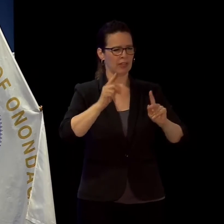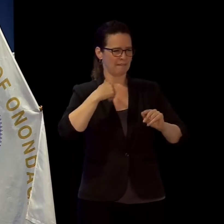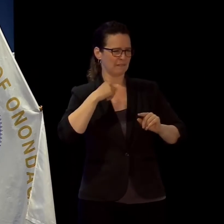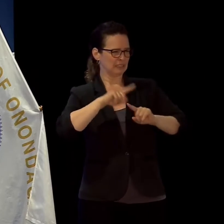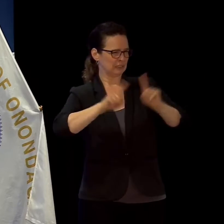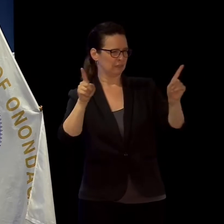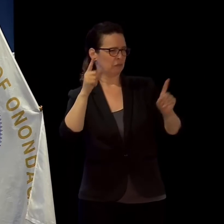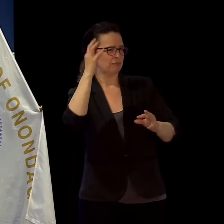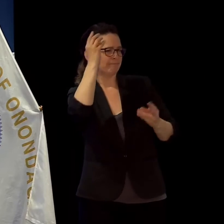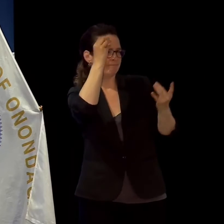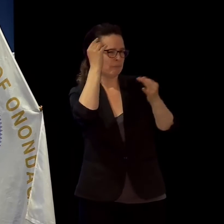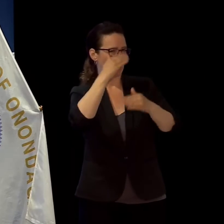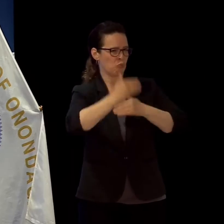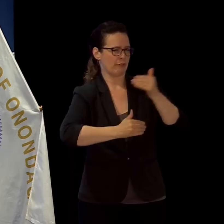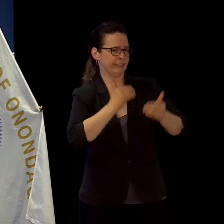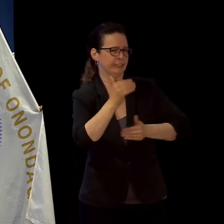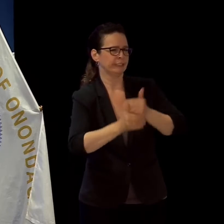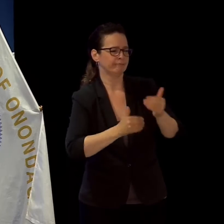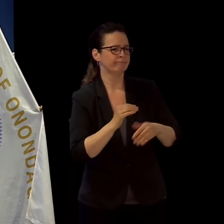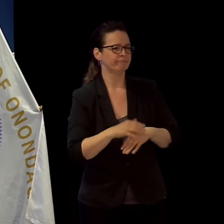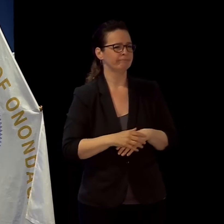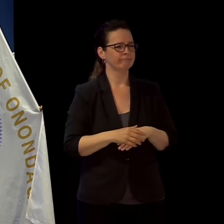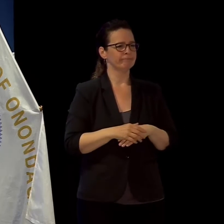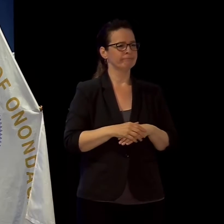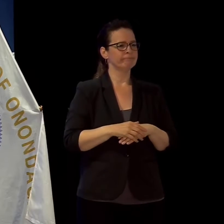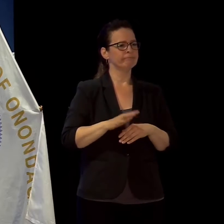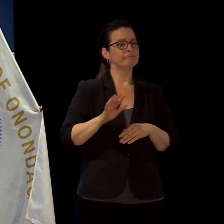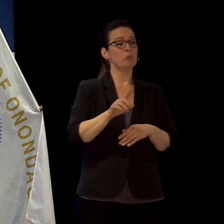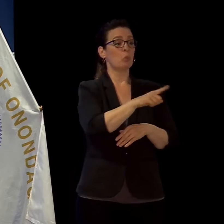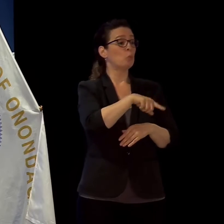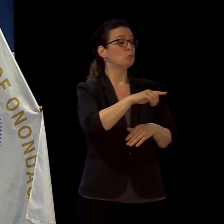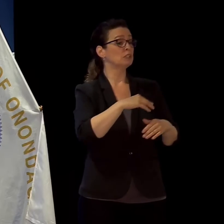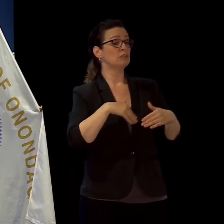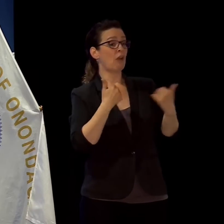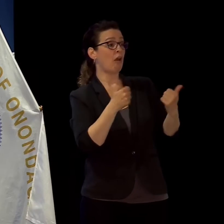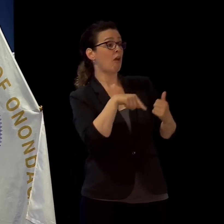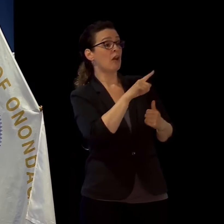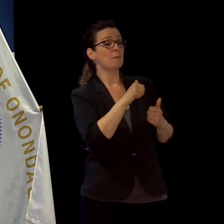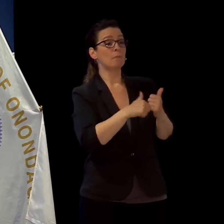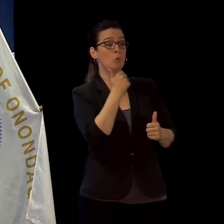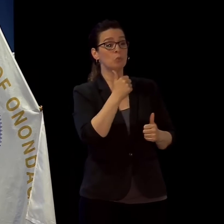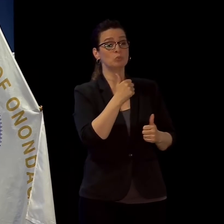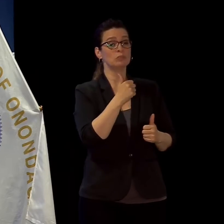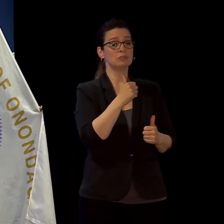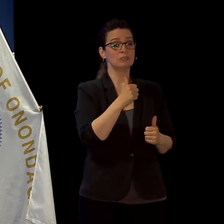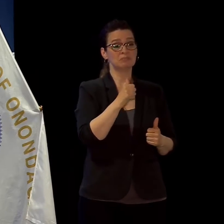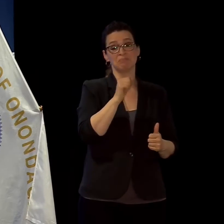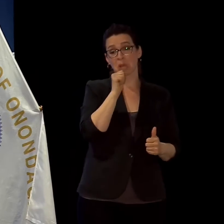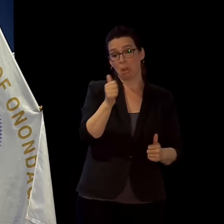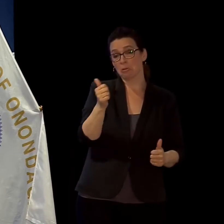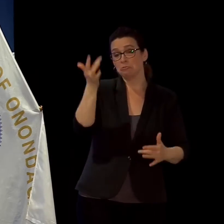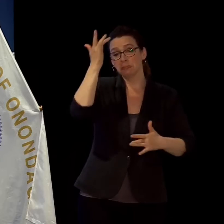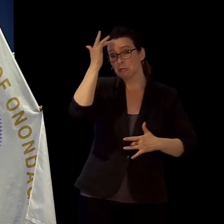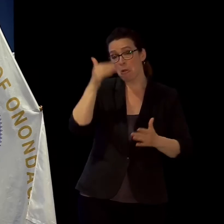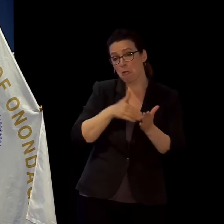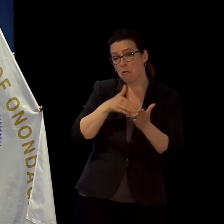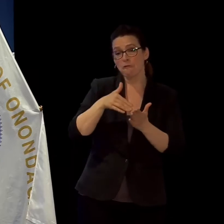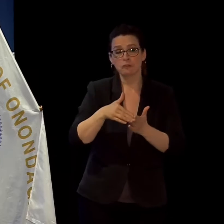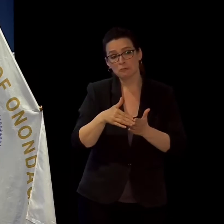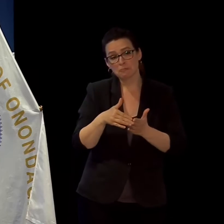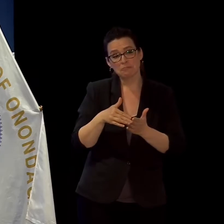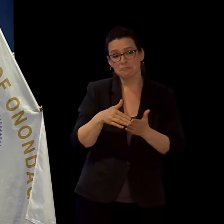These folks, for the most part, have not gotten as sick as your demographics